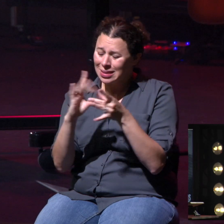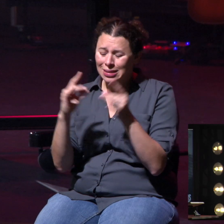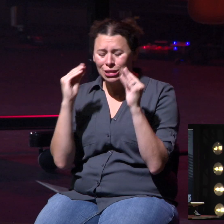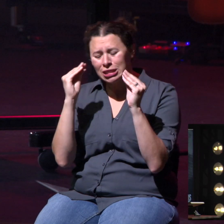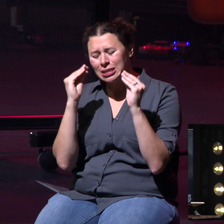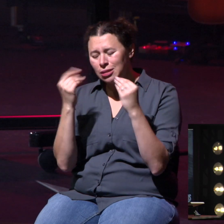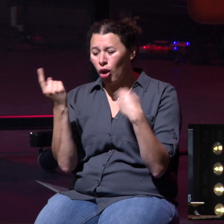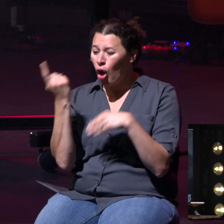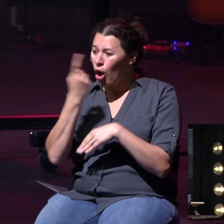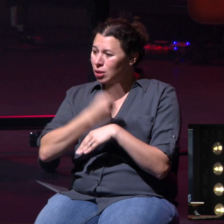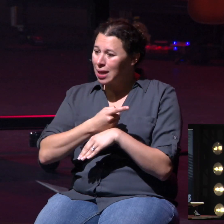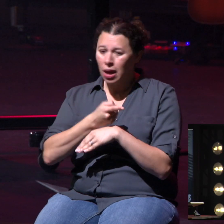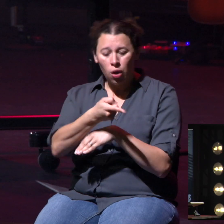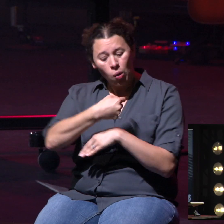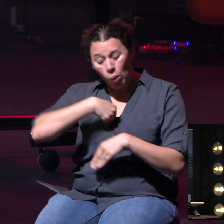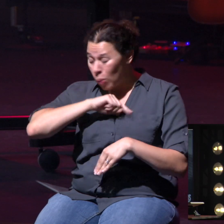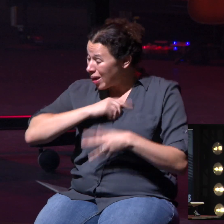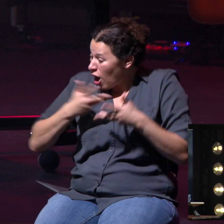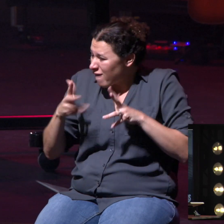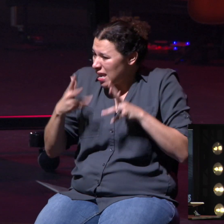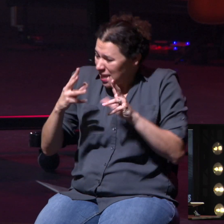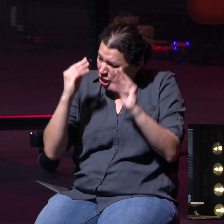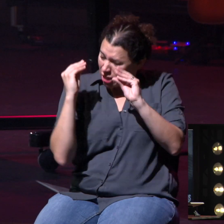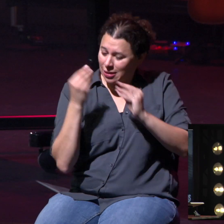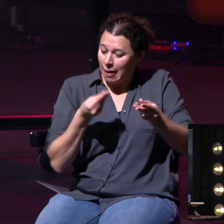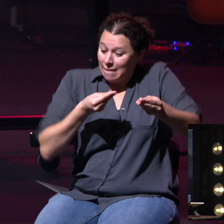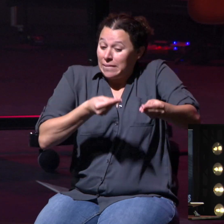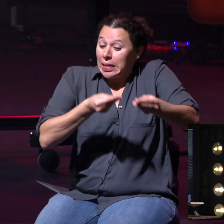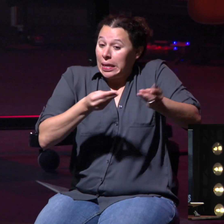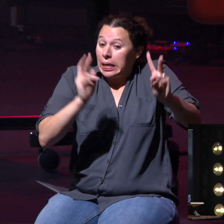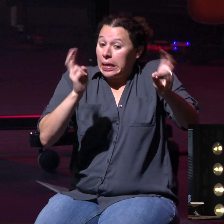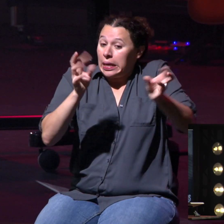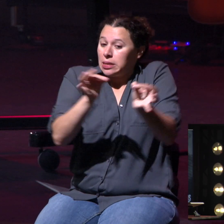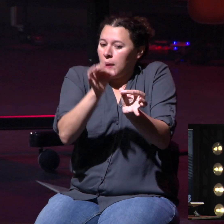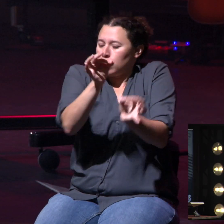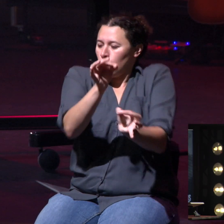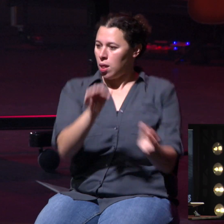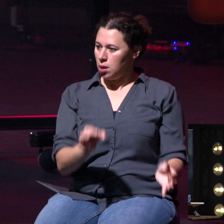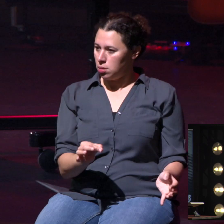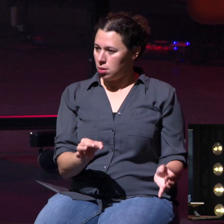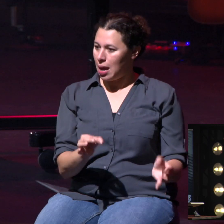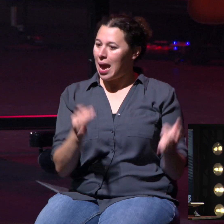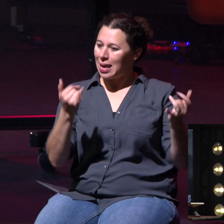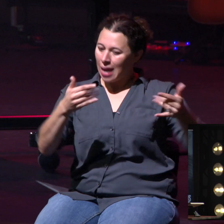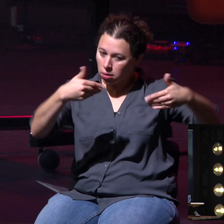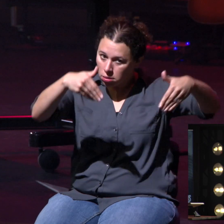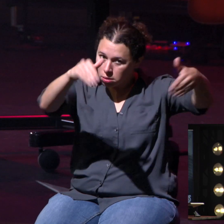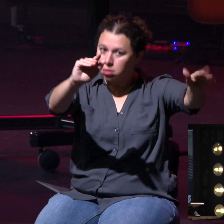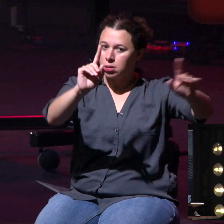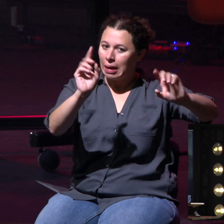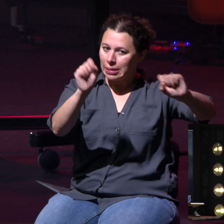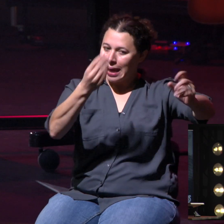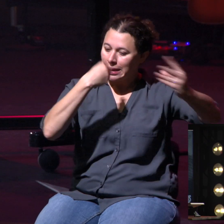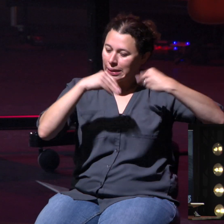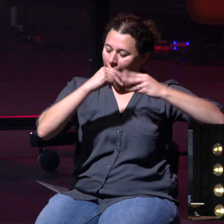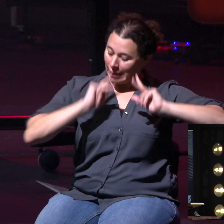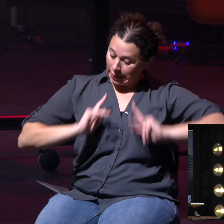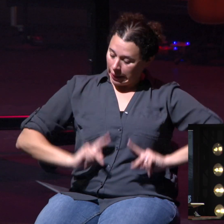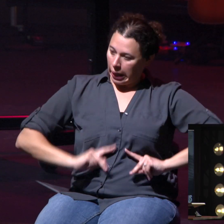have fed them spiritually. Now send them away so they can be fed physically.